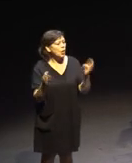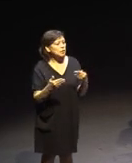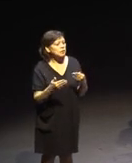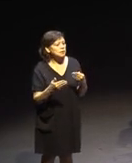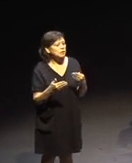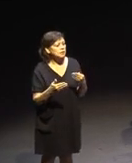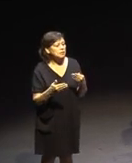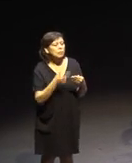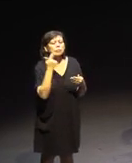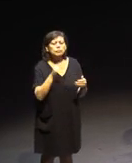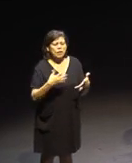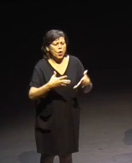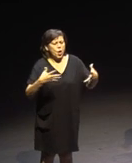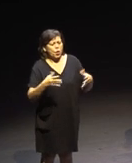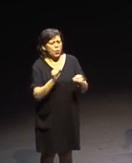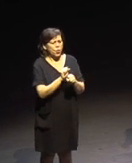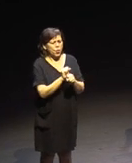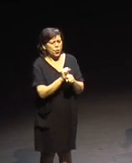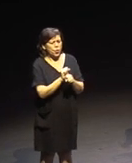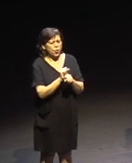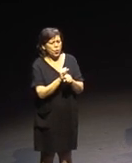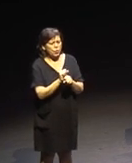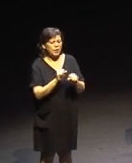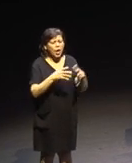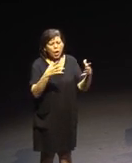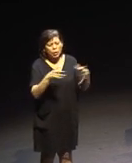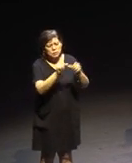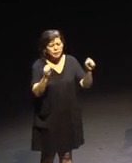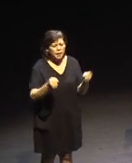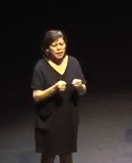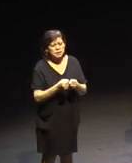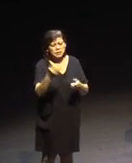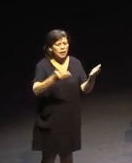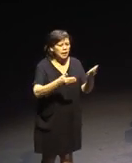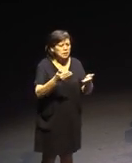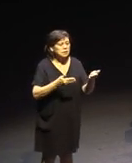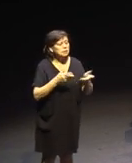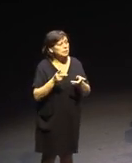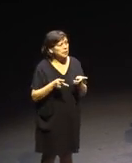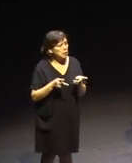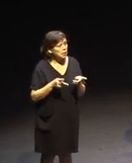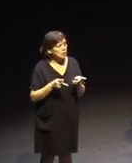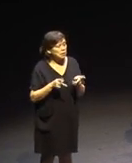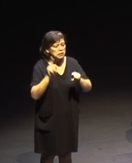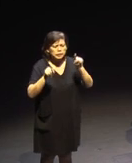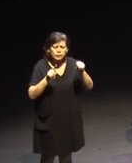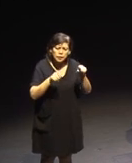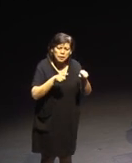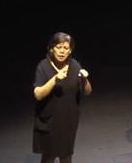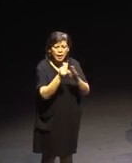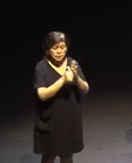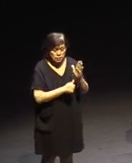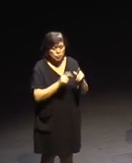format works because it's all about going to the space and you know, inviting neurodiverse artists